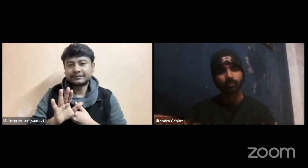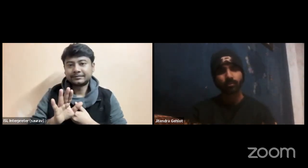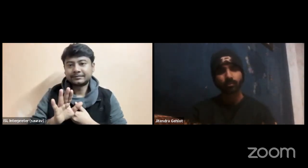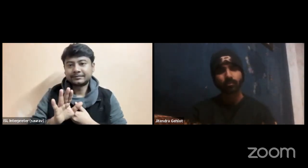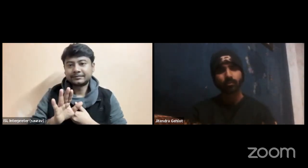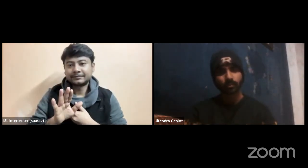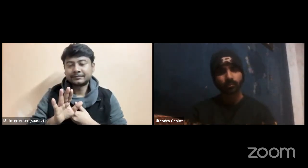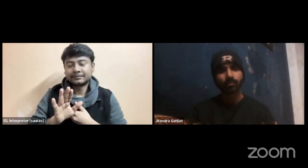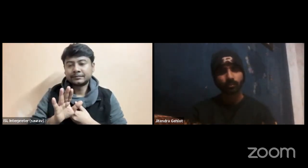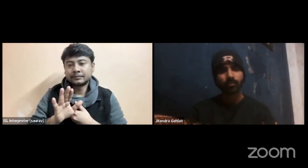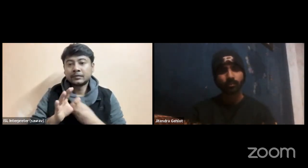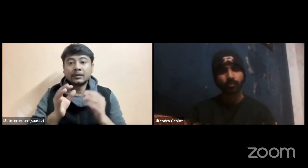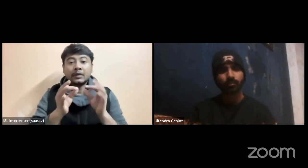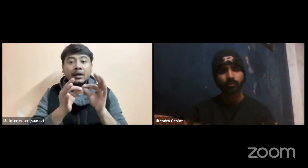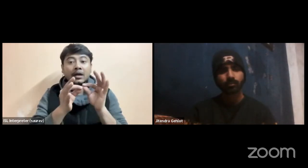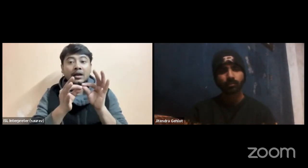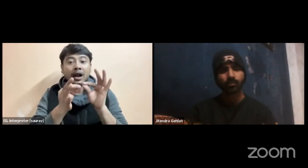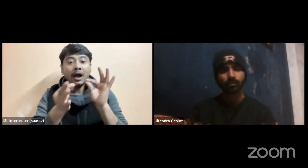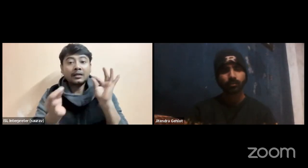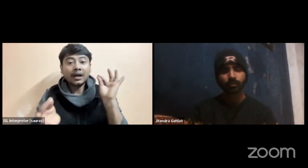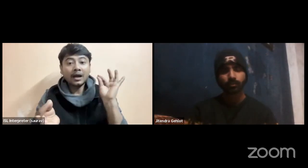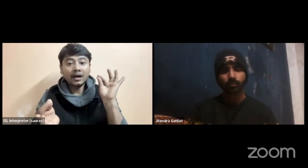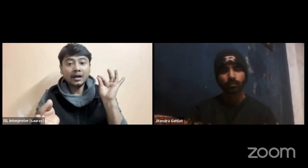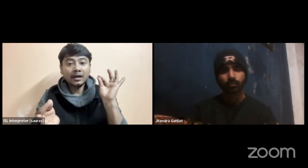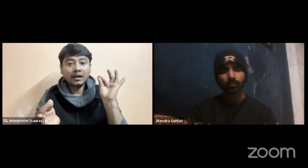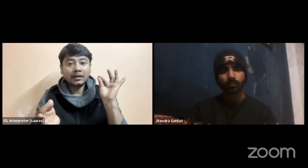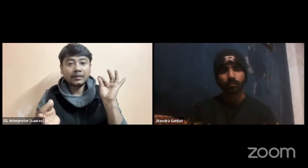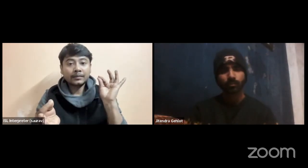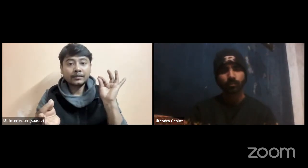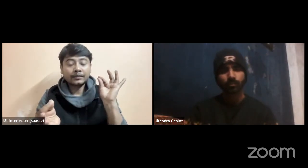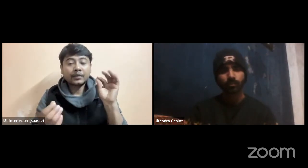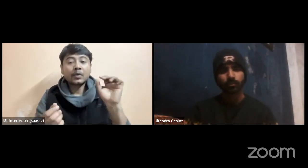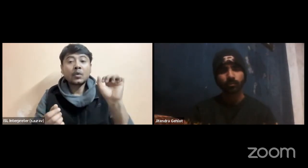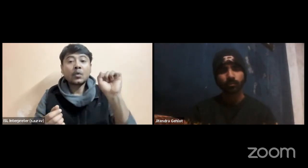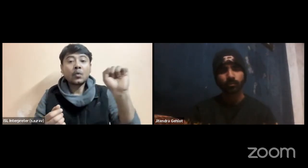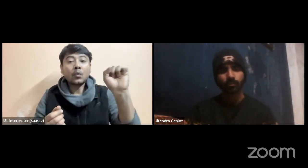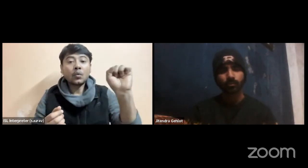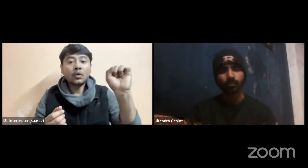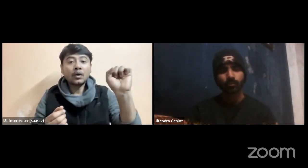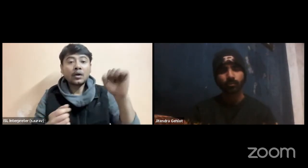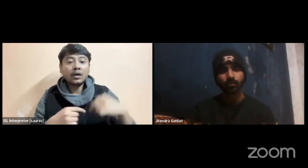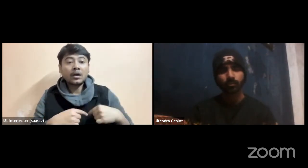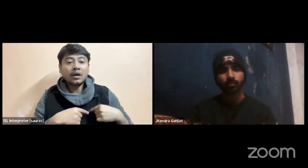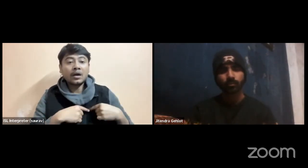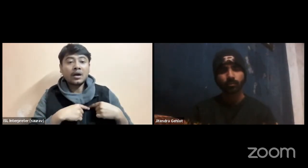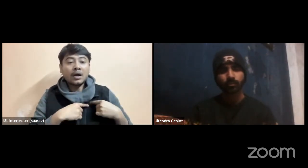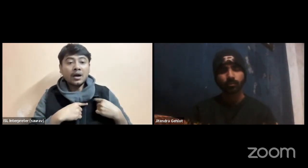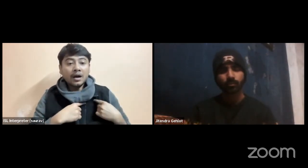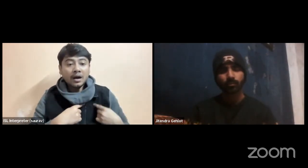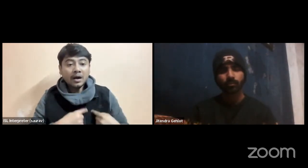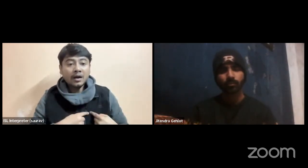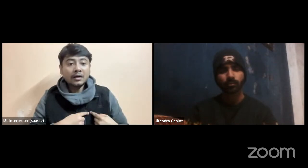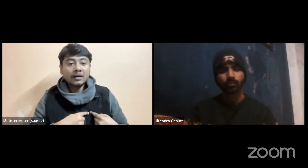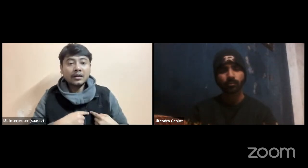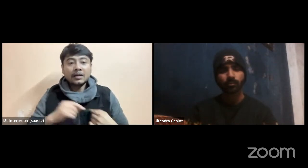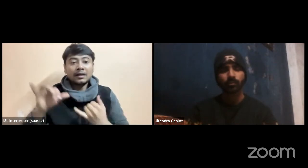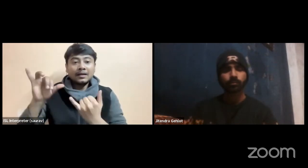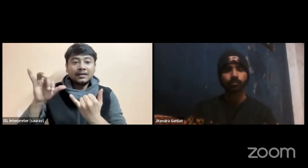And Srimati Radharani's heart. Heart means her love towards Krishna.